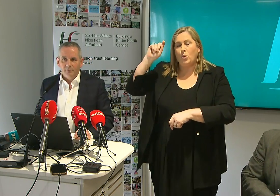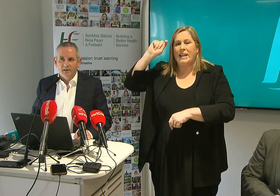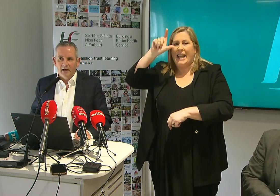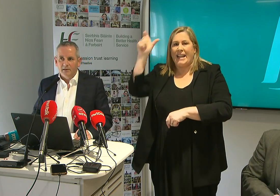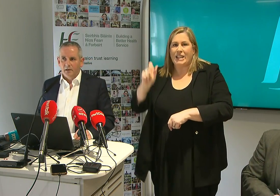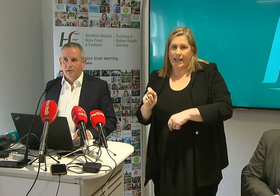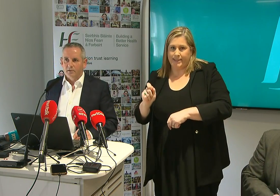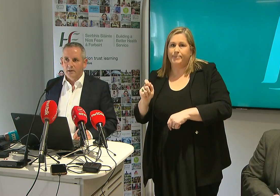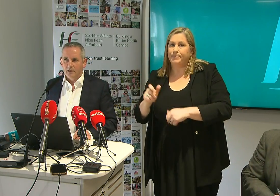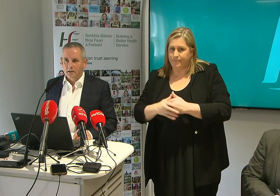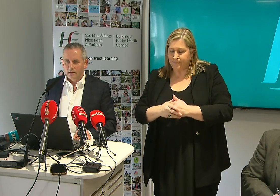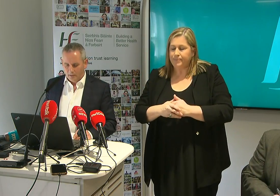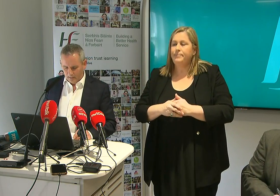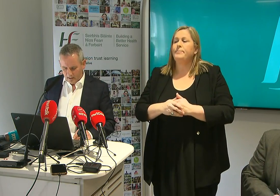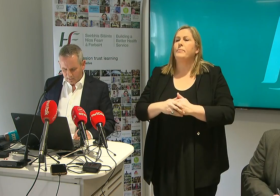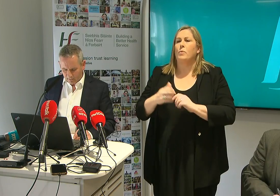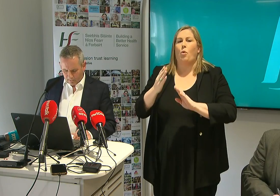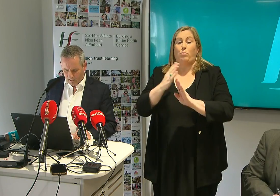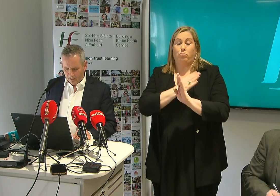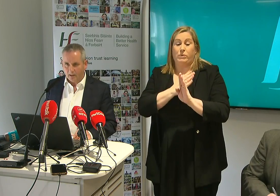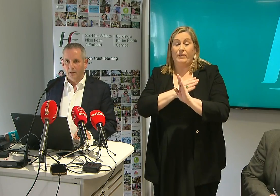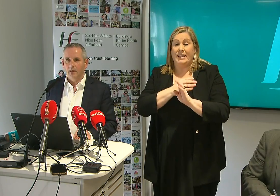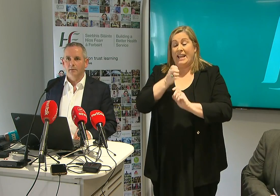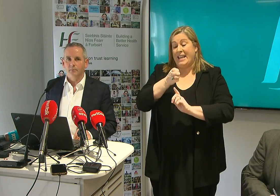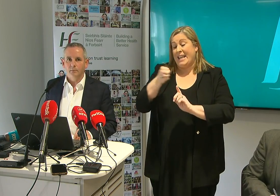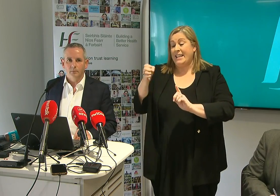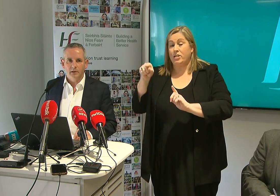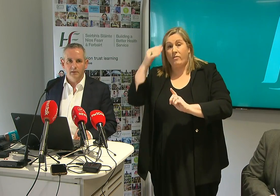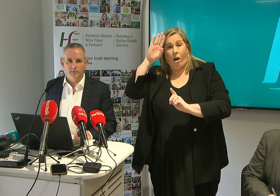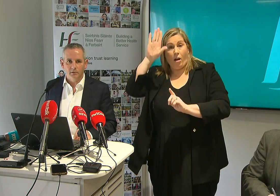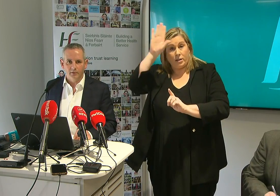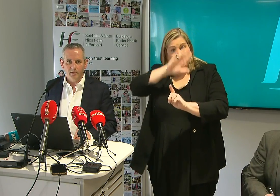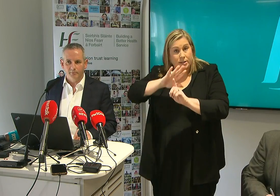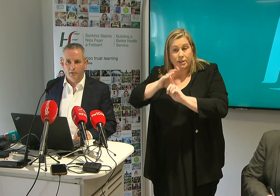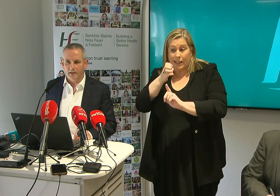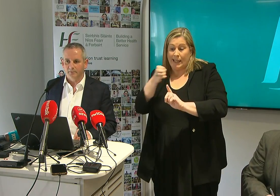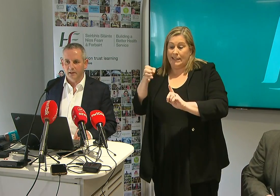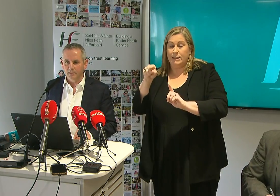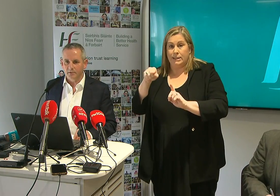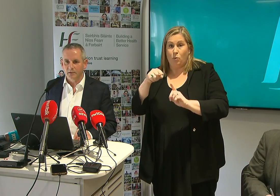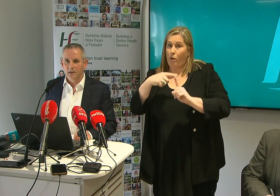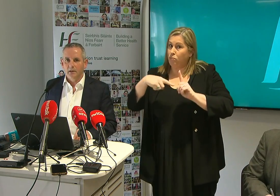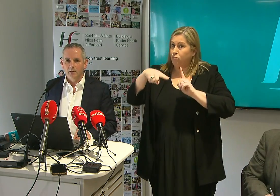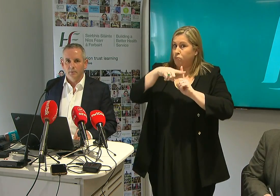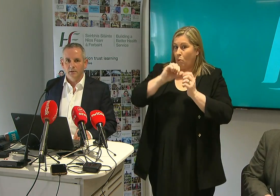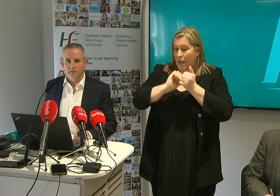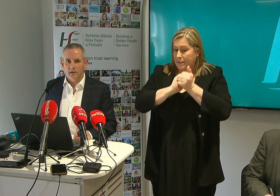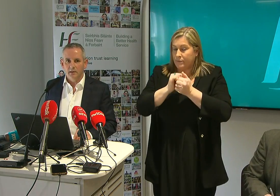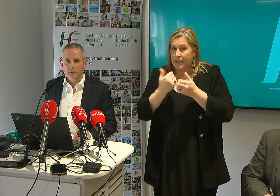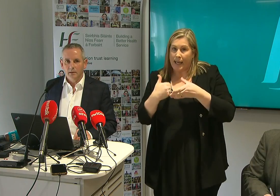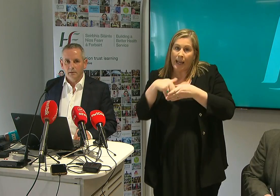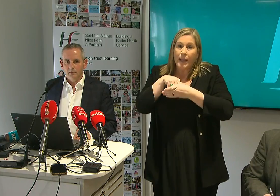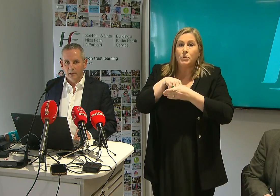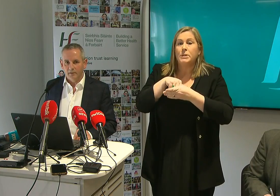Just briefly on the case earlier this week at the east of the country, we took a very proactive engagement with